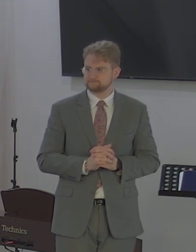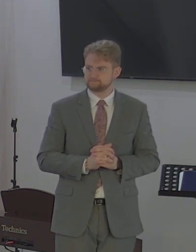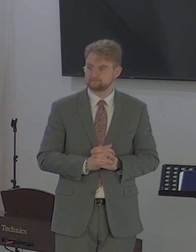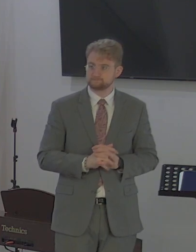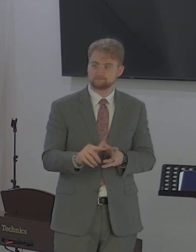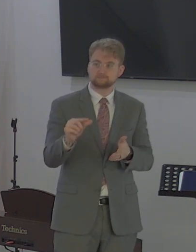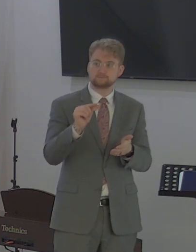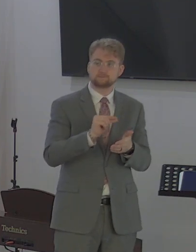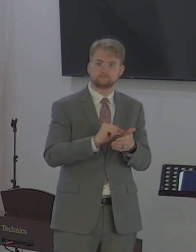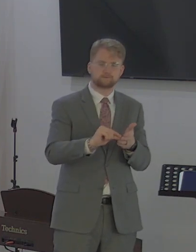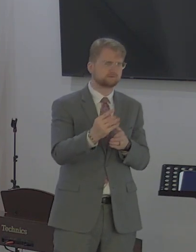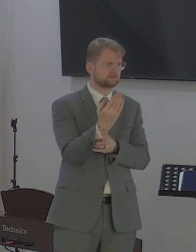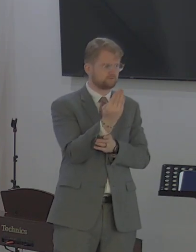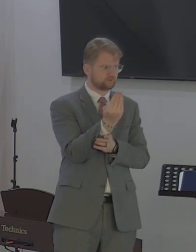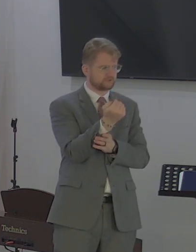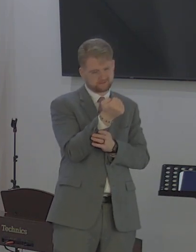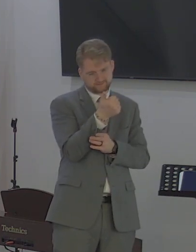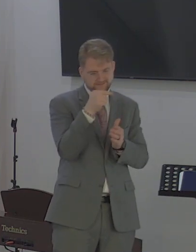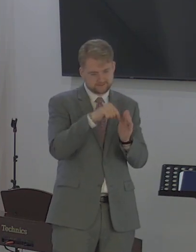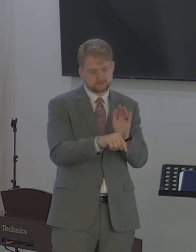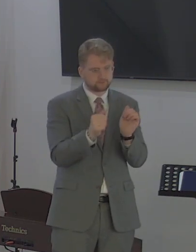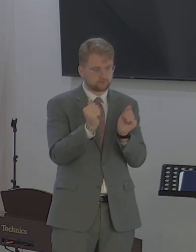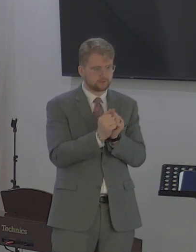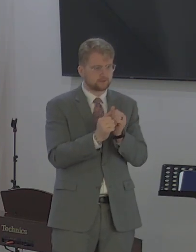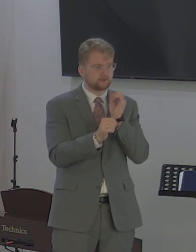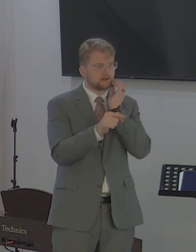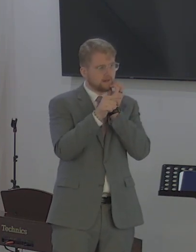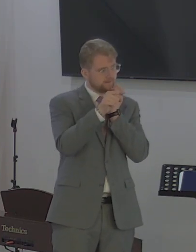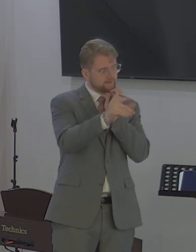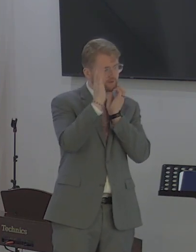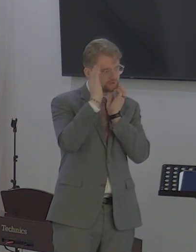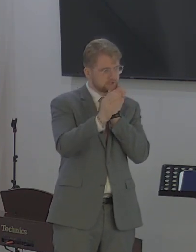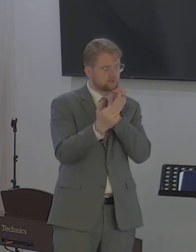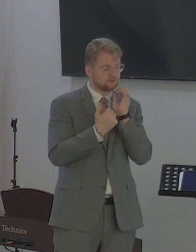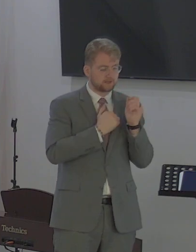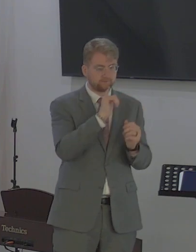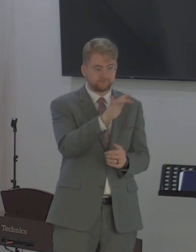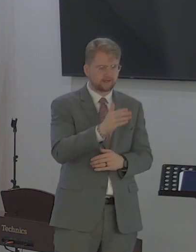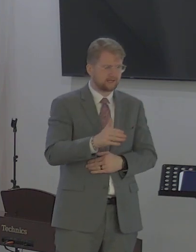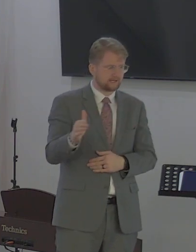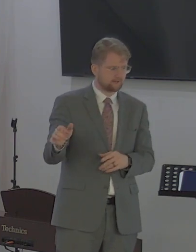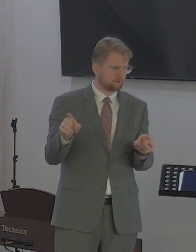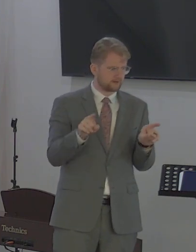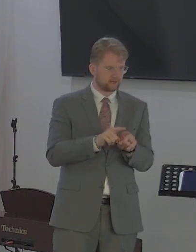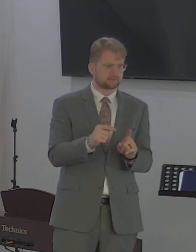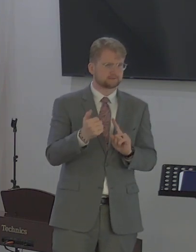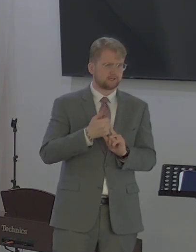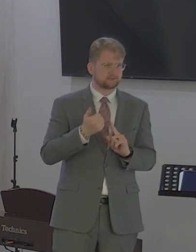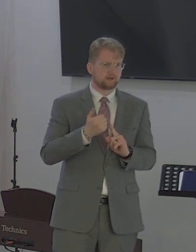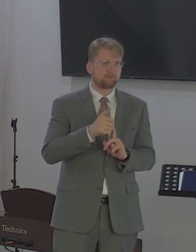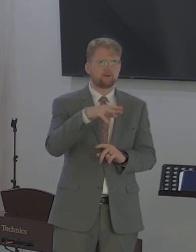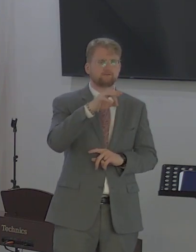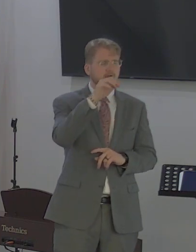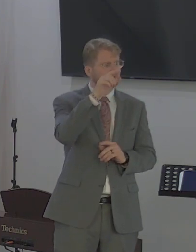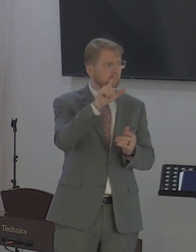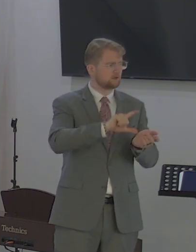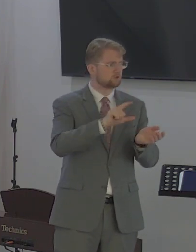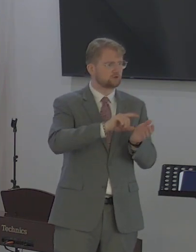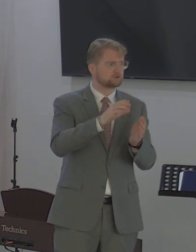Verse 14, he goes deeper with it. He says, thou shalt love thy neighbor as thyself. Turn to